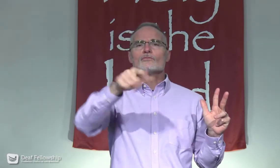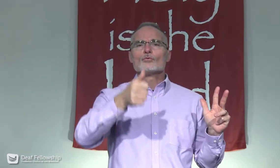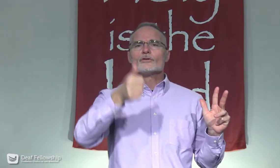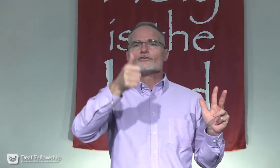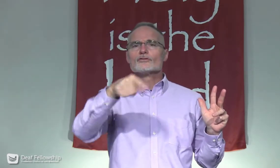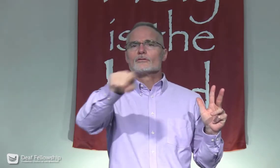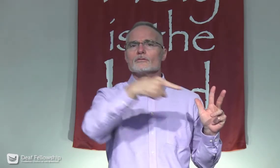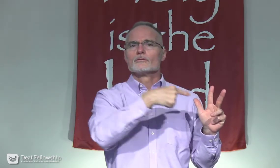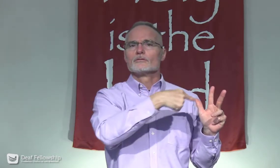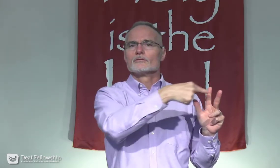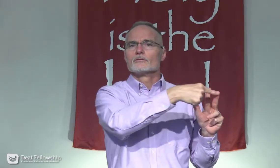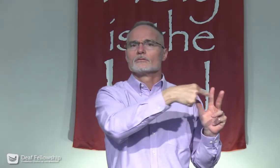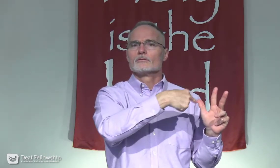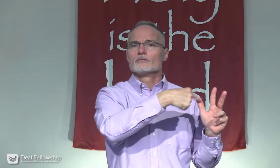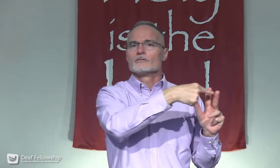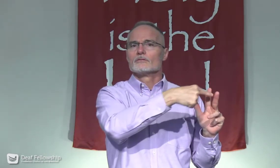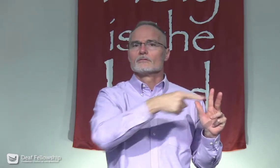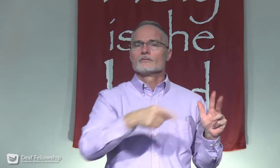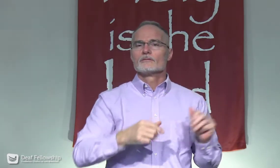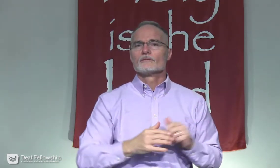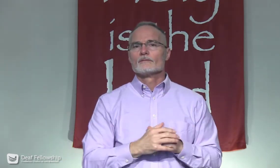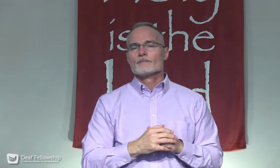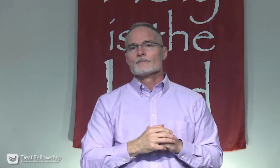which of those two guys will you be?